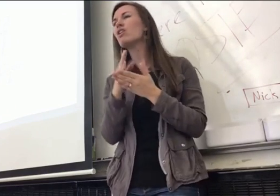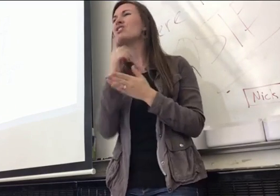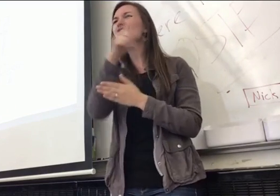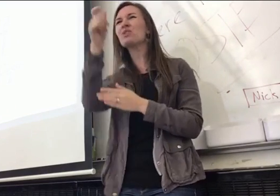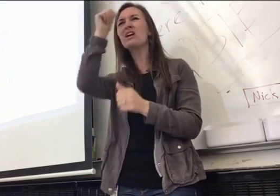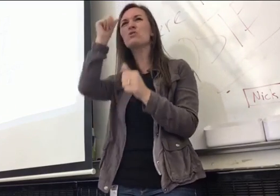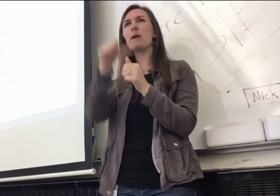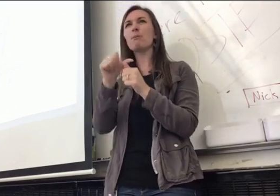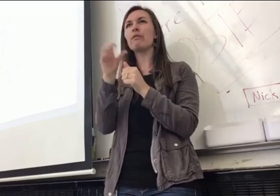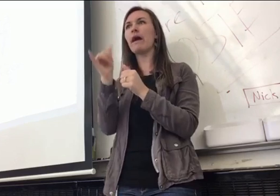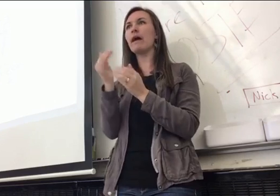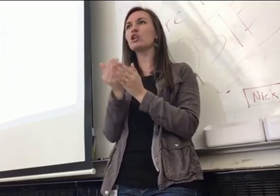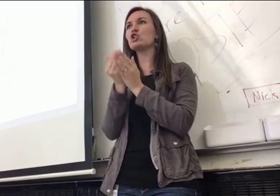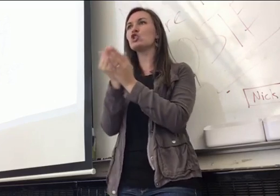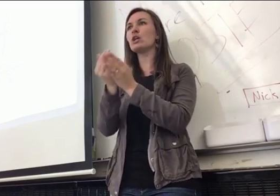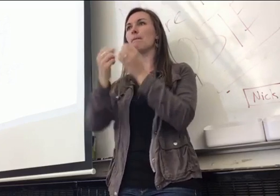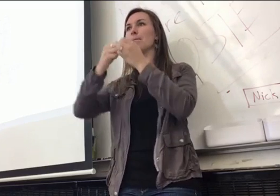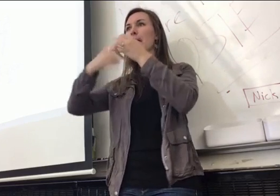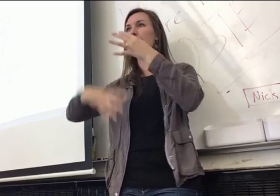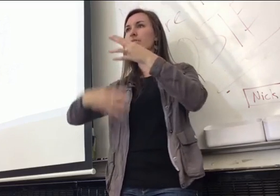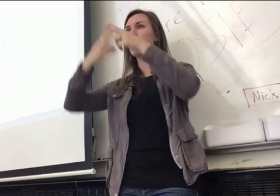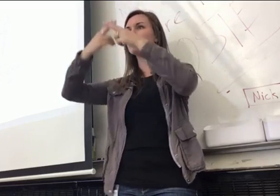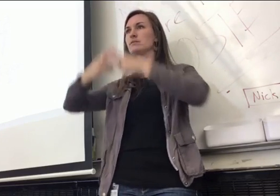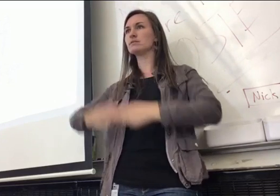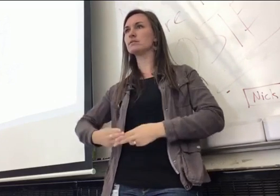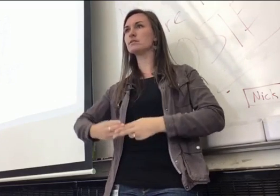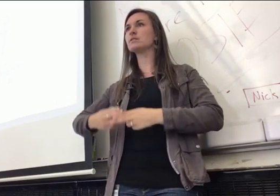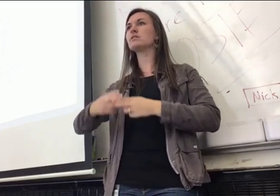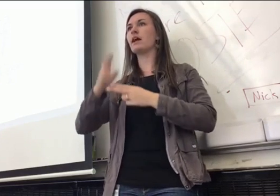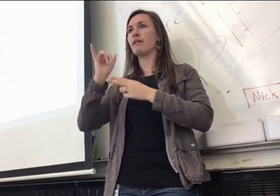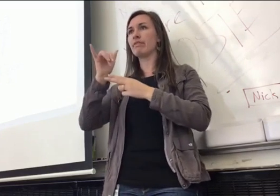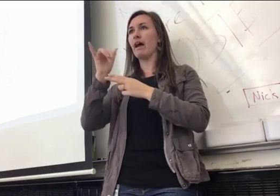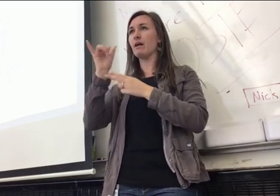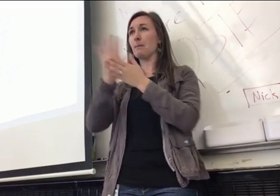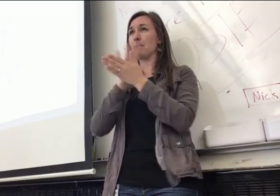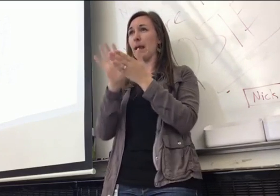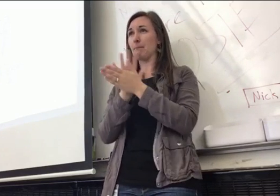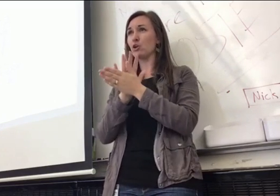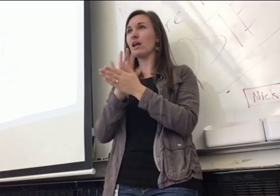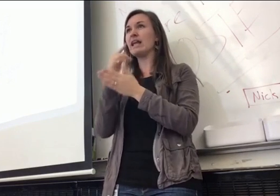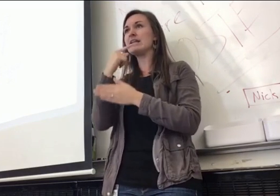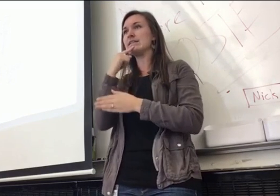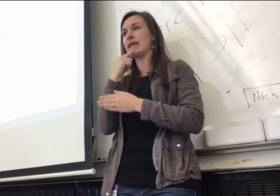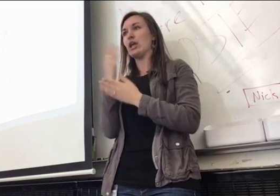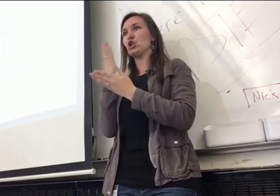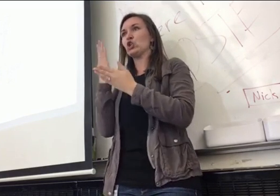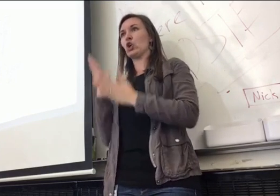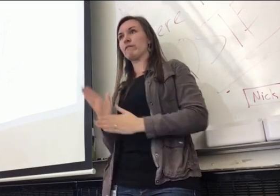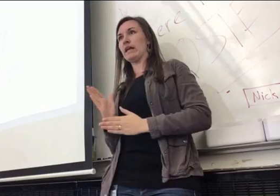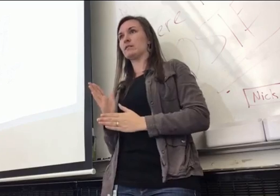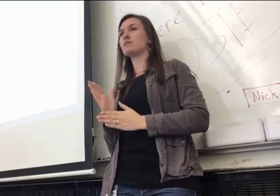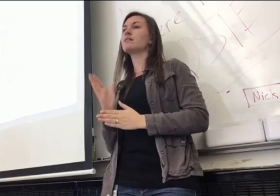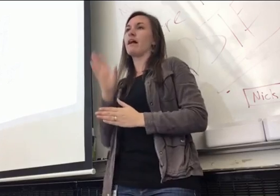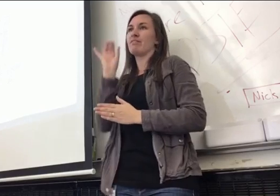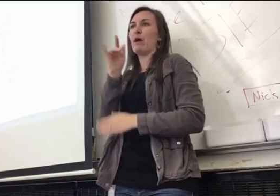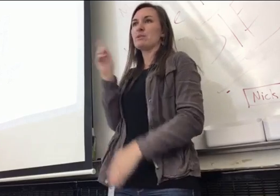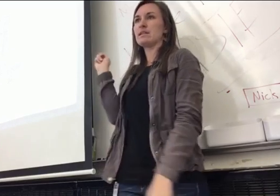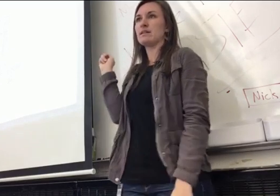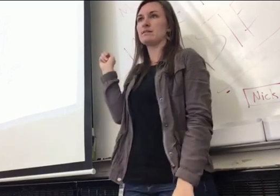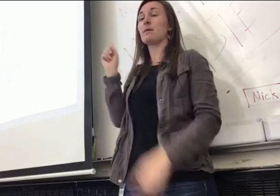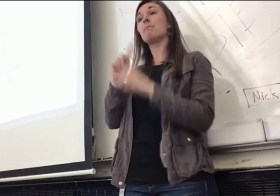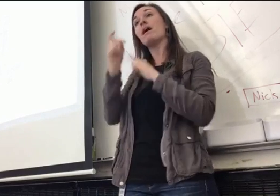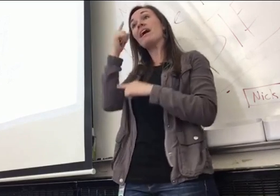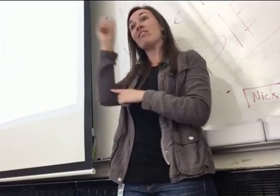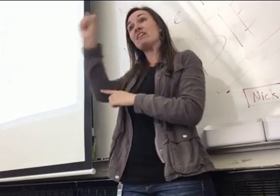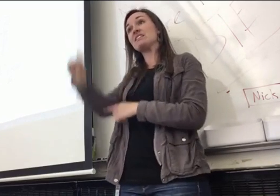ship manifest activity, how there were all those servants everywhere? Those are the indentured servants. Now, in the south, though, they're going to be